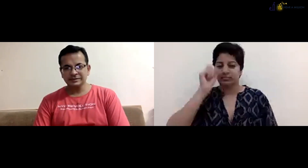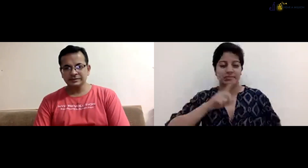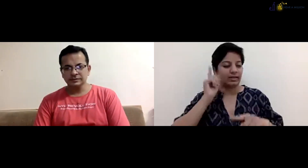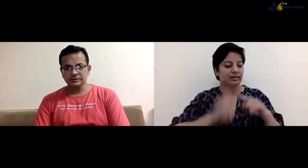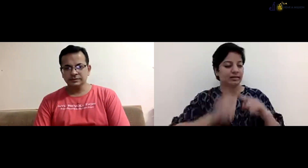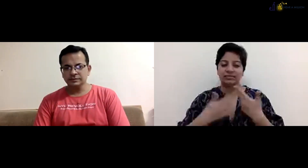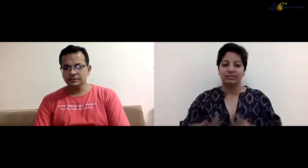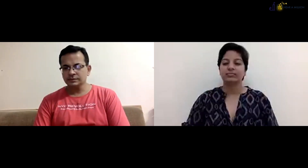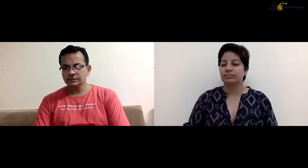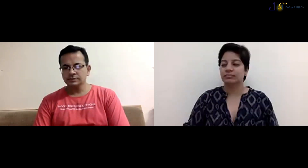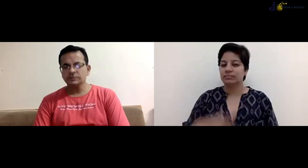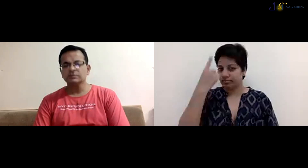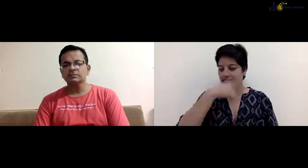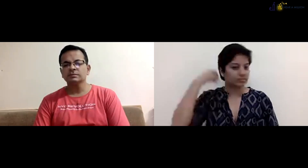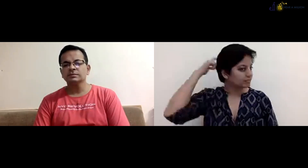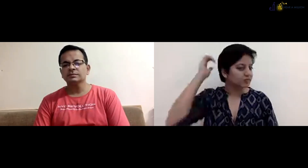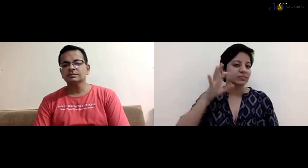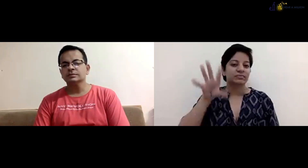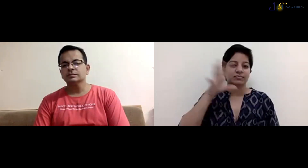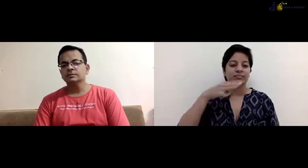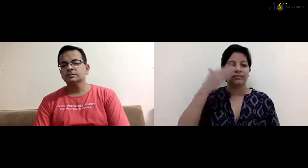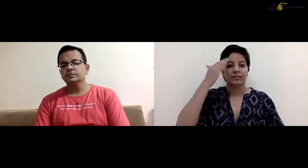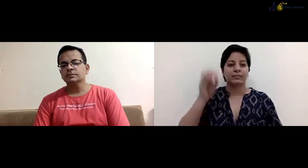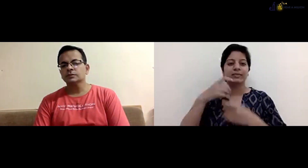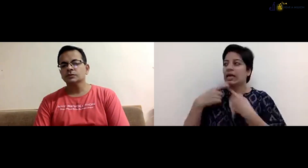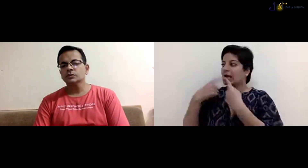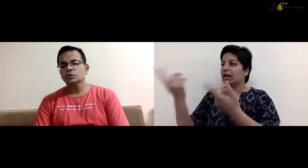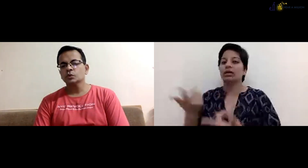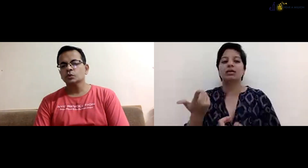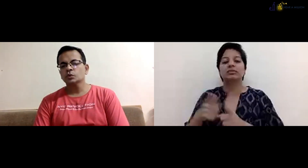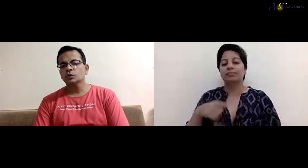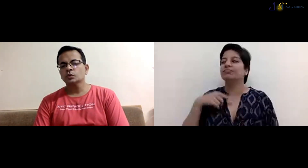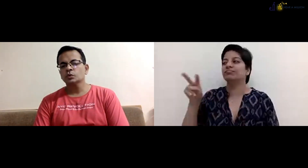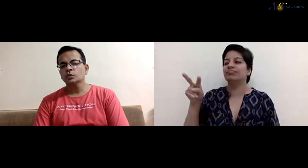If people are standing in a queue, if people are standing in the queue,